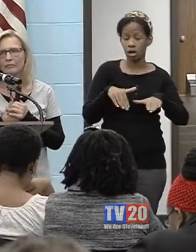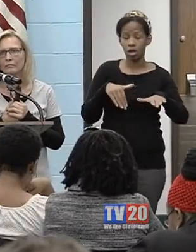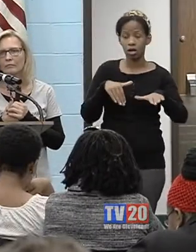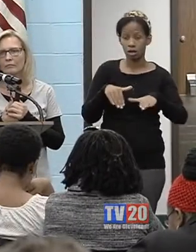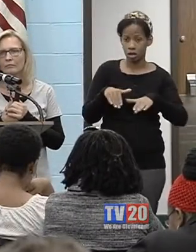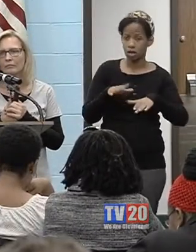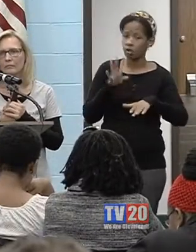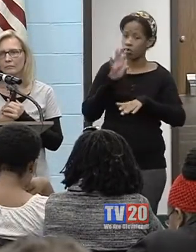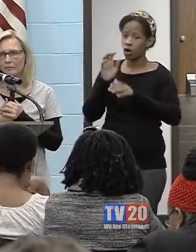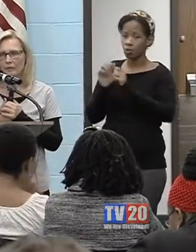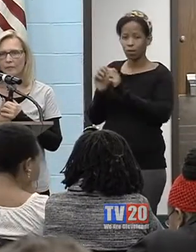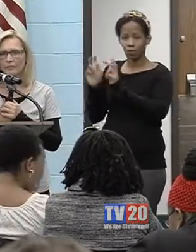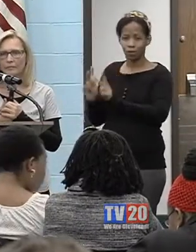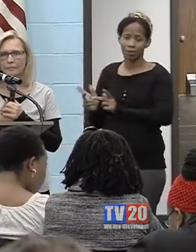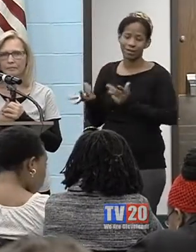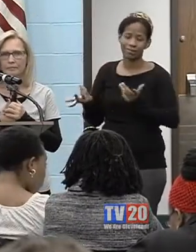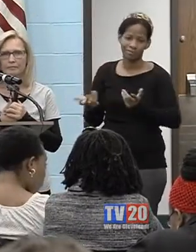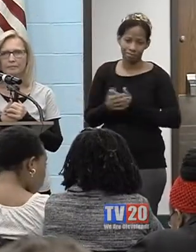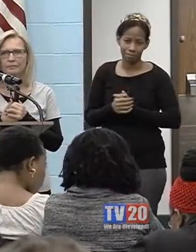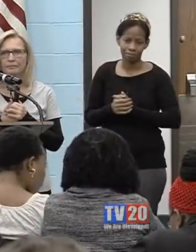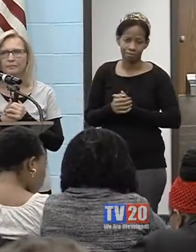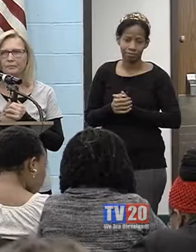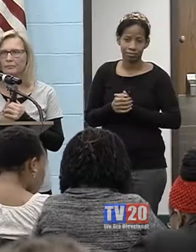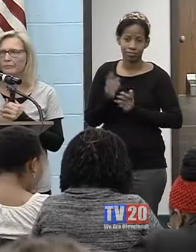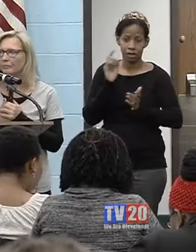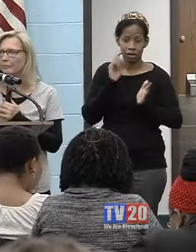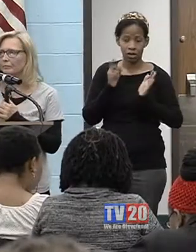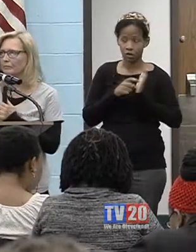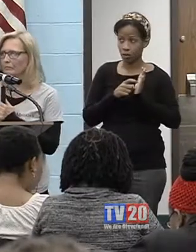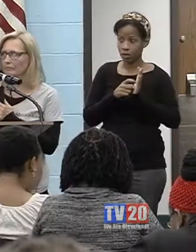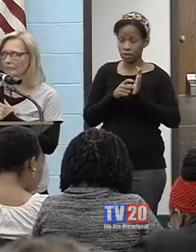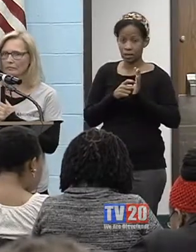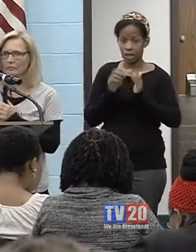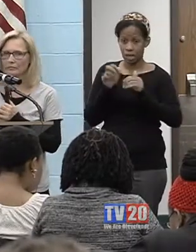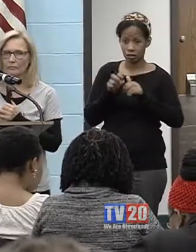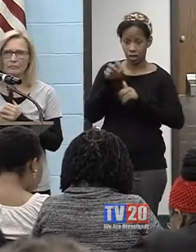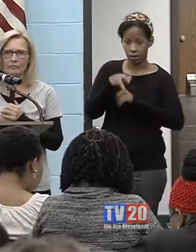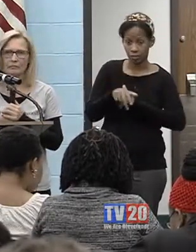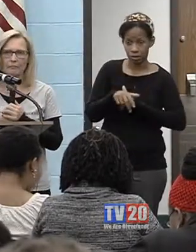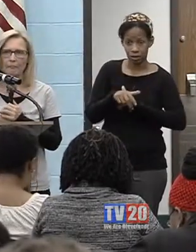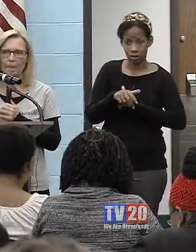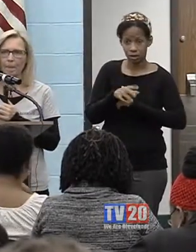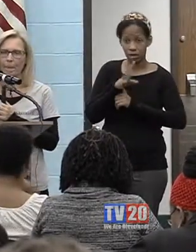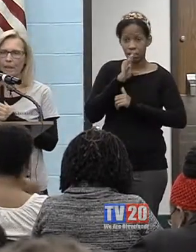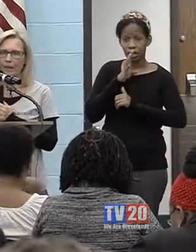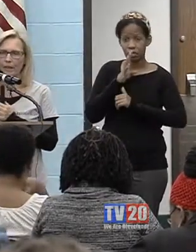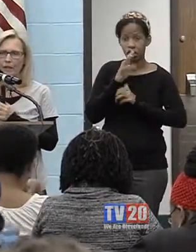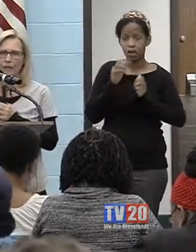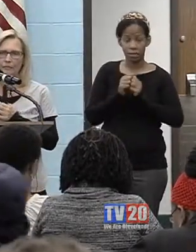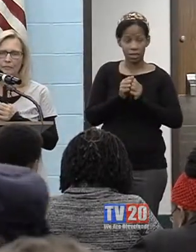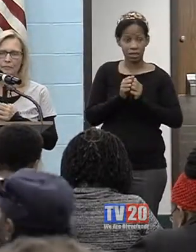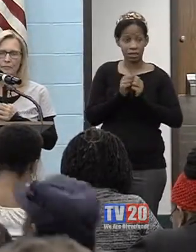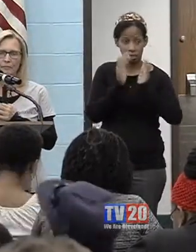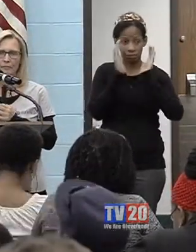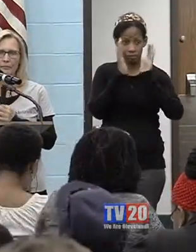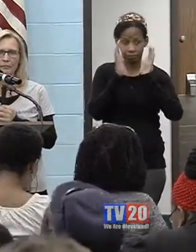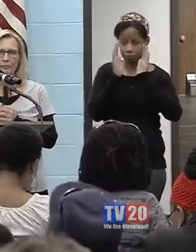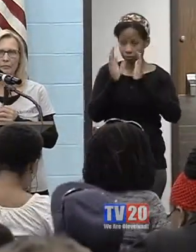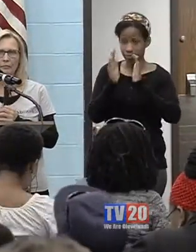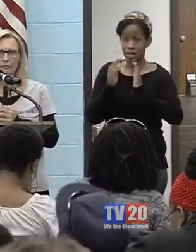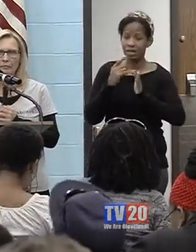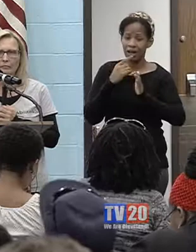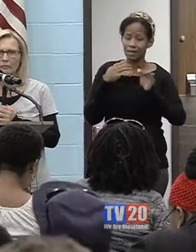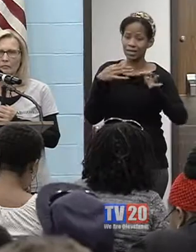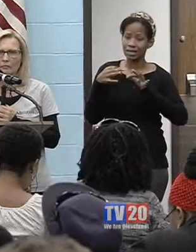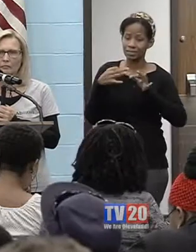need to be talking to the person. Right. Now, you may have noticed that I looked ahead. I didn't talk much because we're mic'd, but normally I would be saying things.